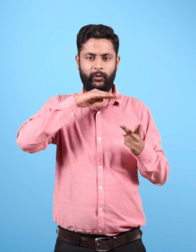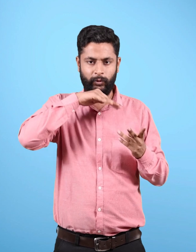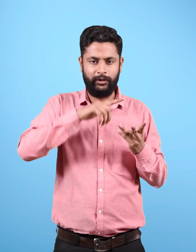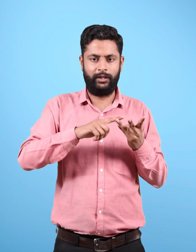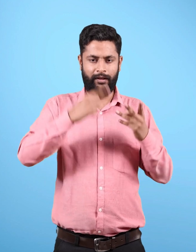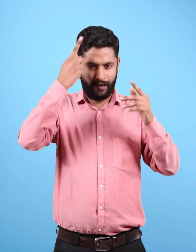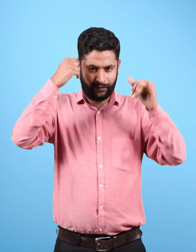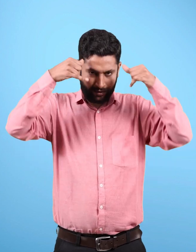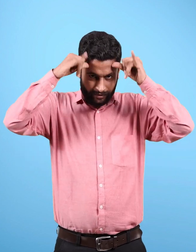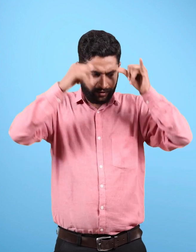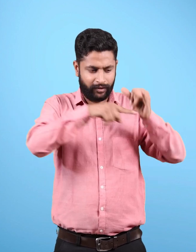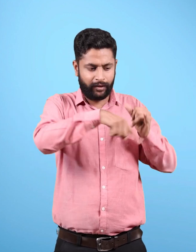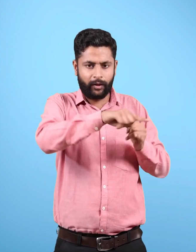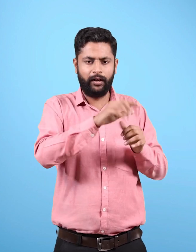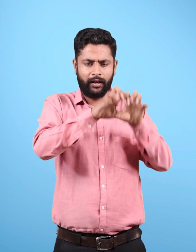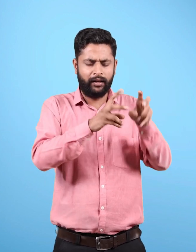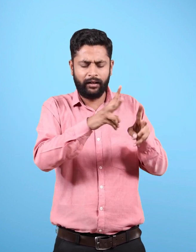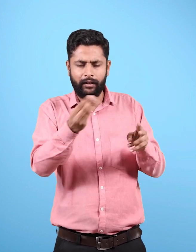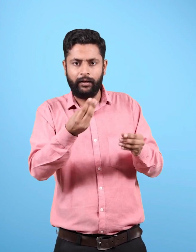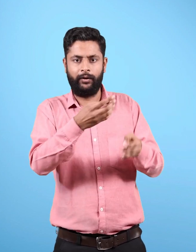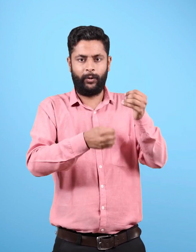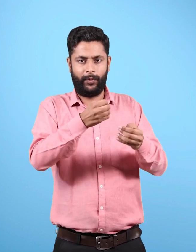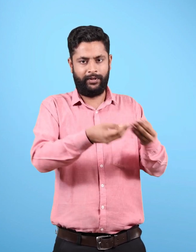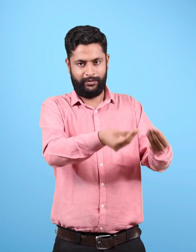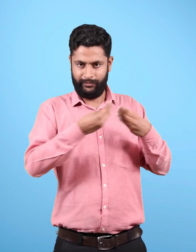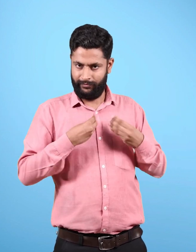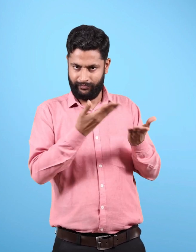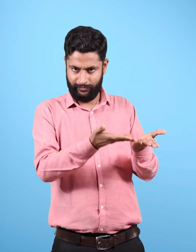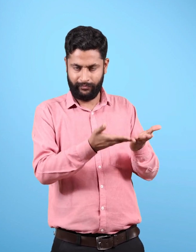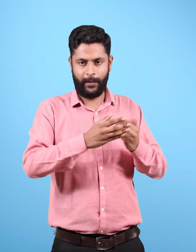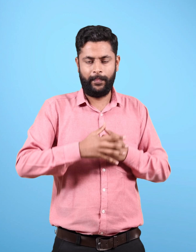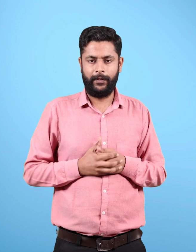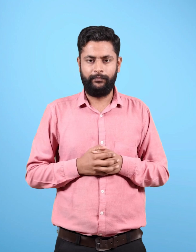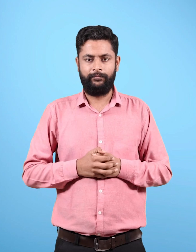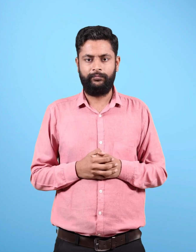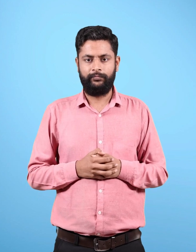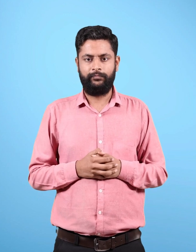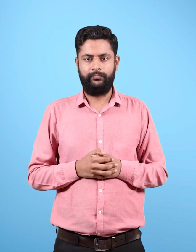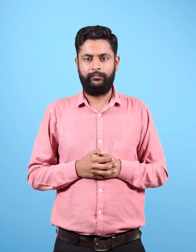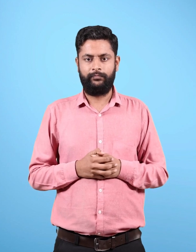Cows, goats, and buffaloes are some common animals which give us milk.